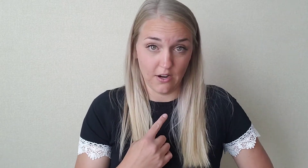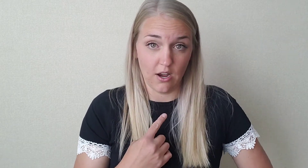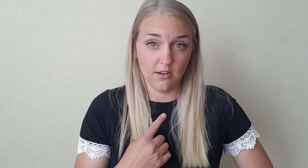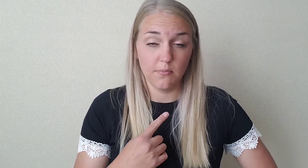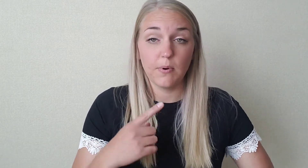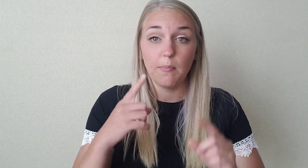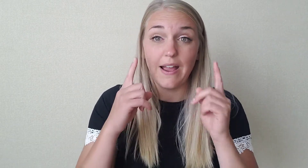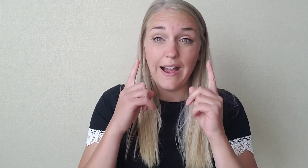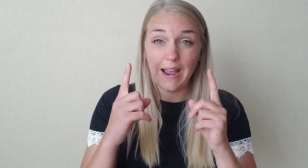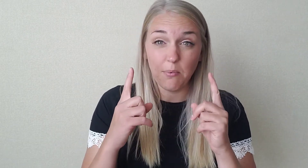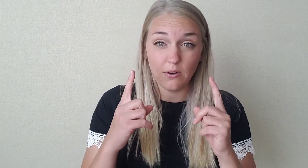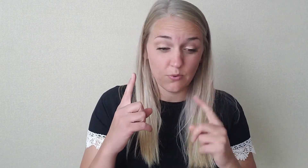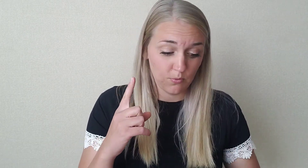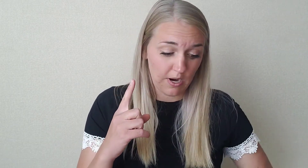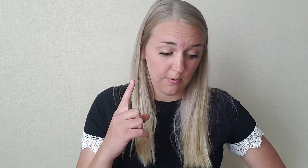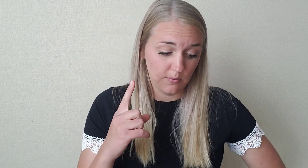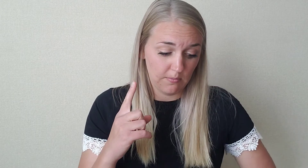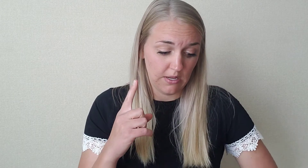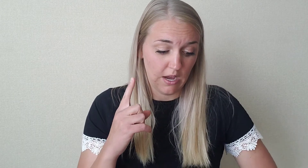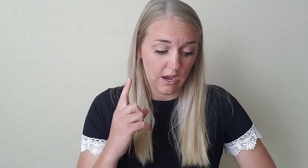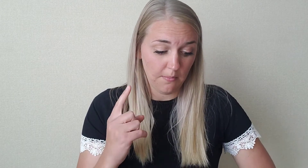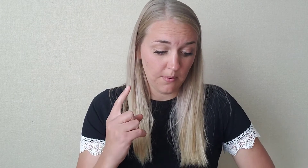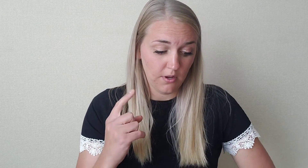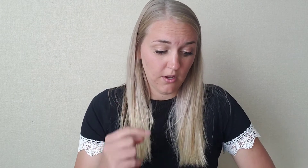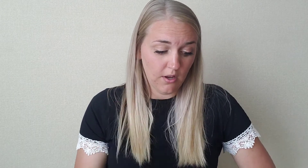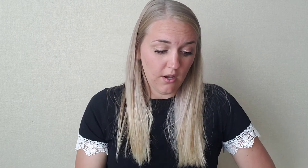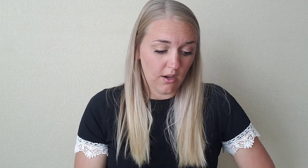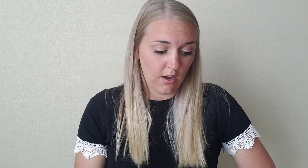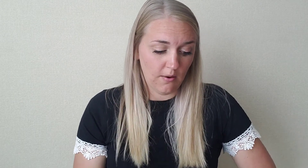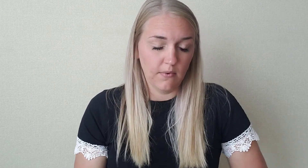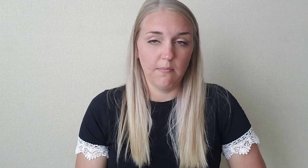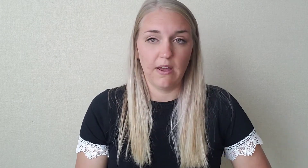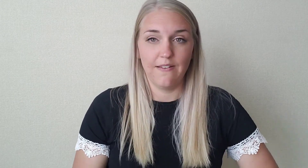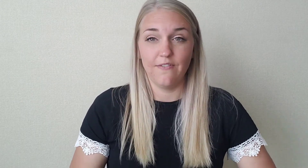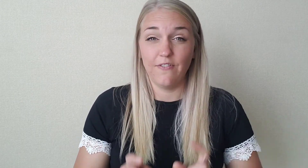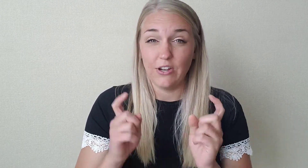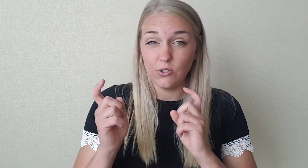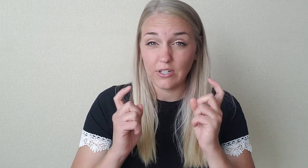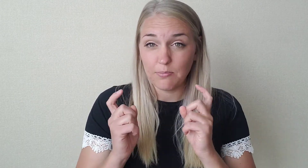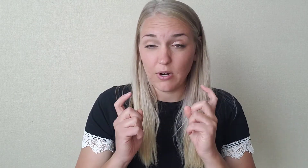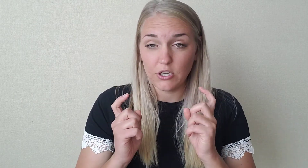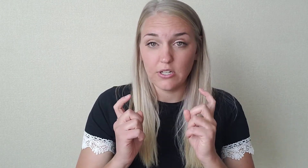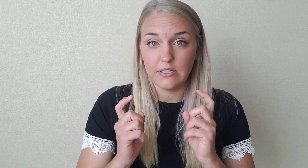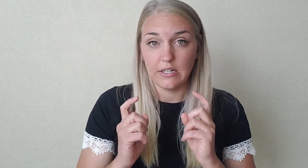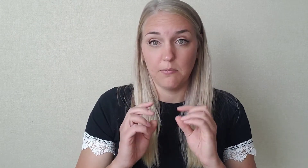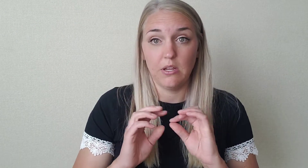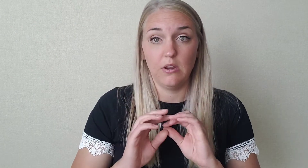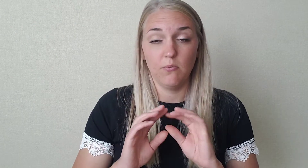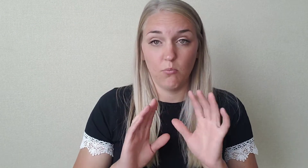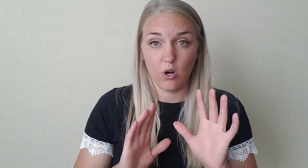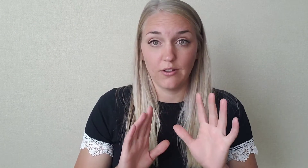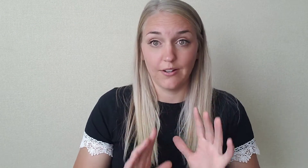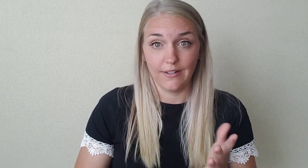nod, but my eyebrows will probably be up. And my facial expression is going to be more clear,